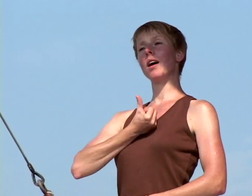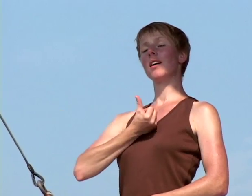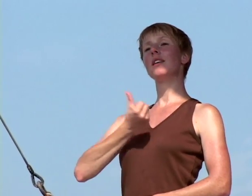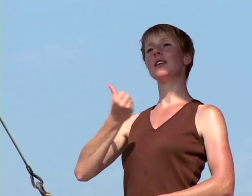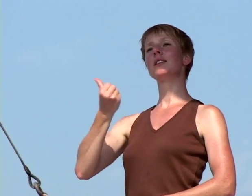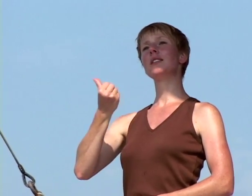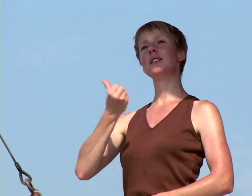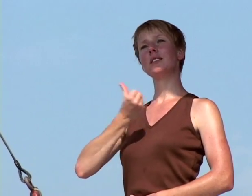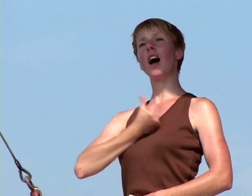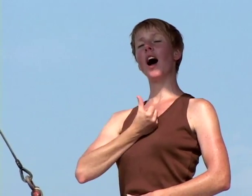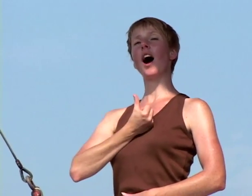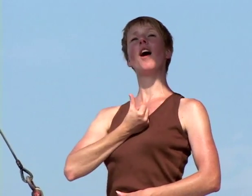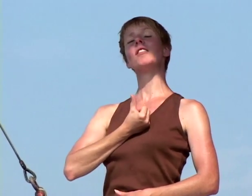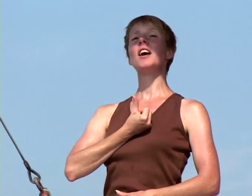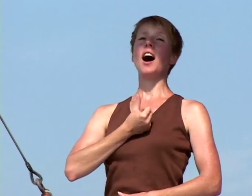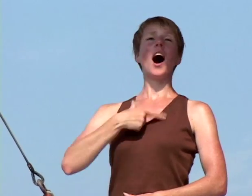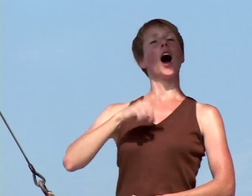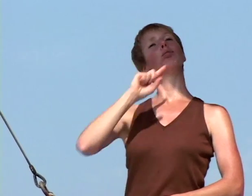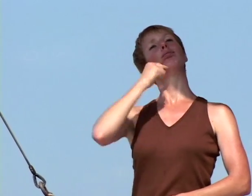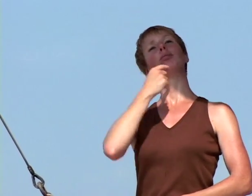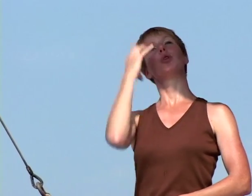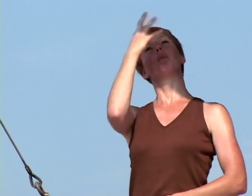and toil and sin.